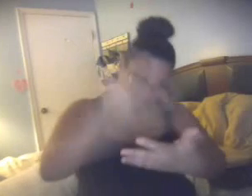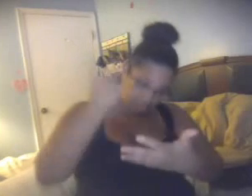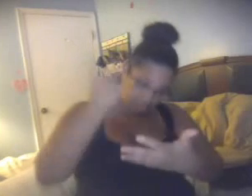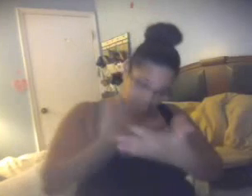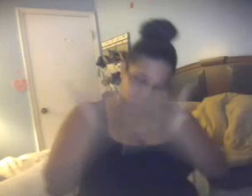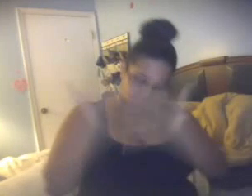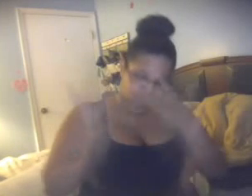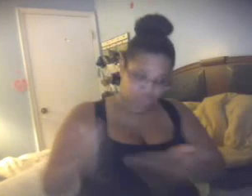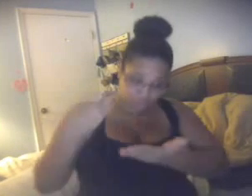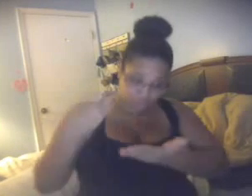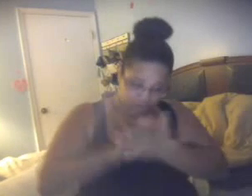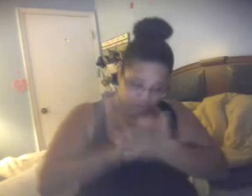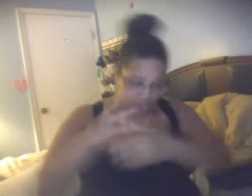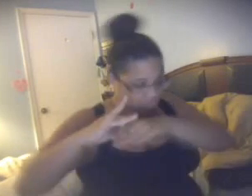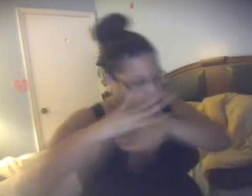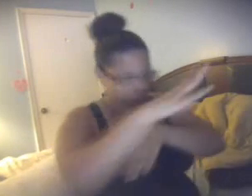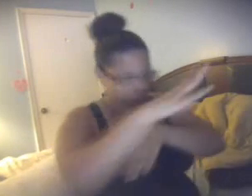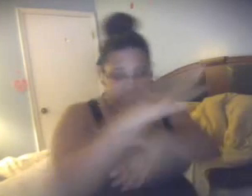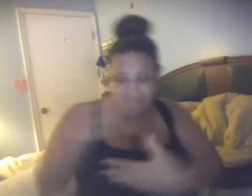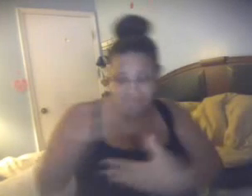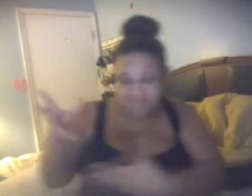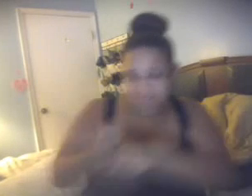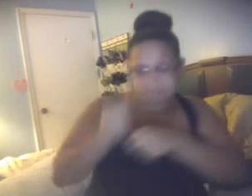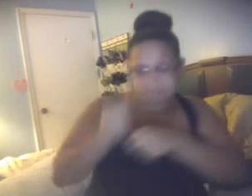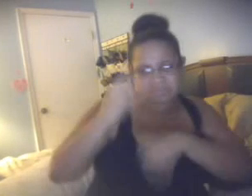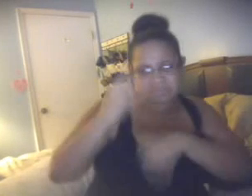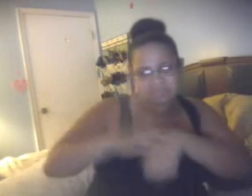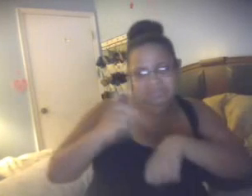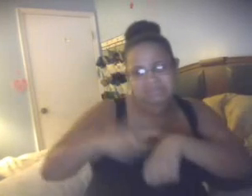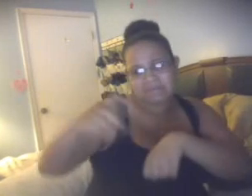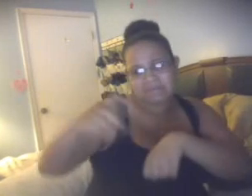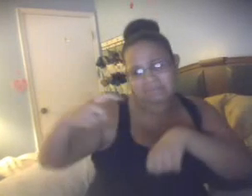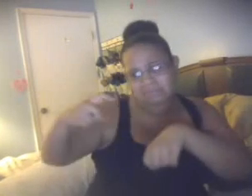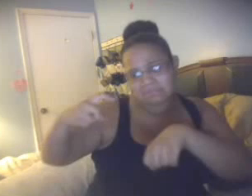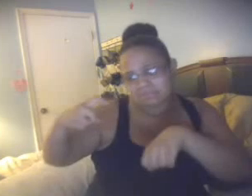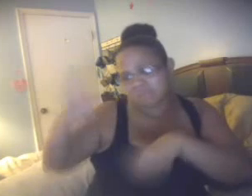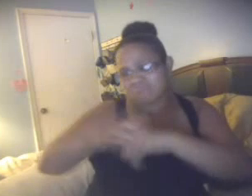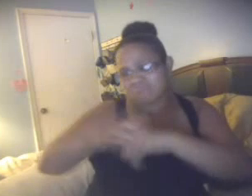Get on time.